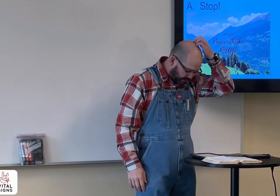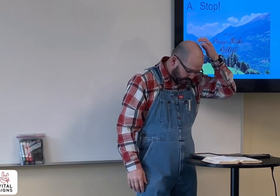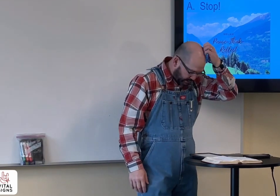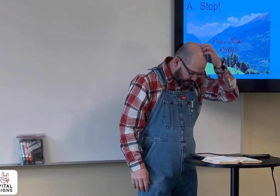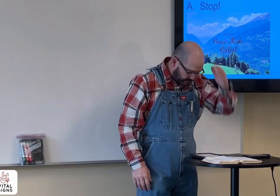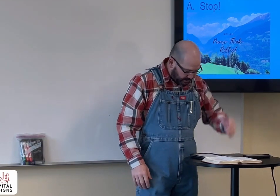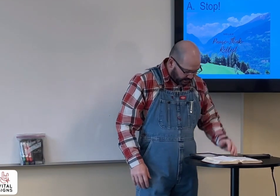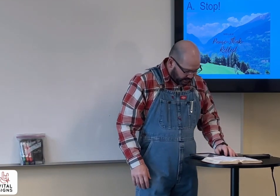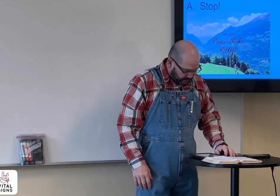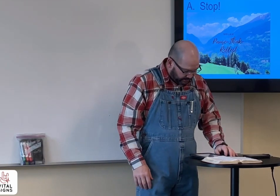Right.